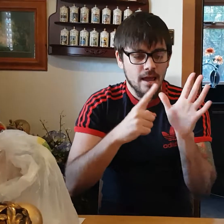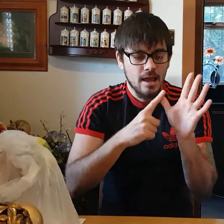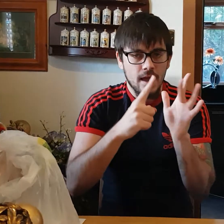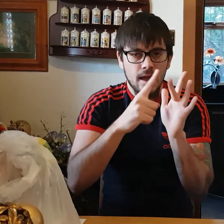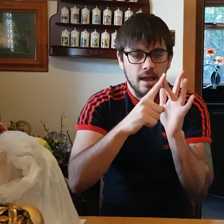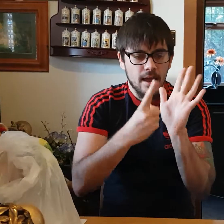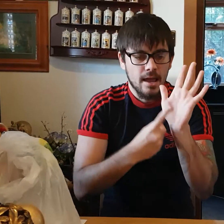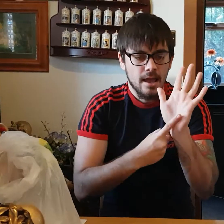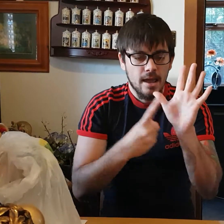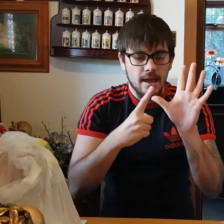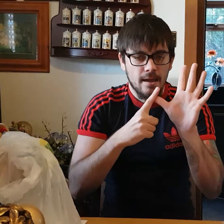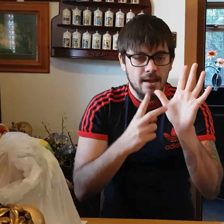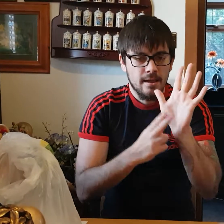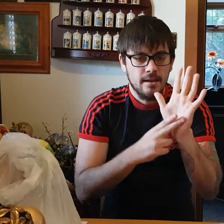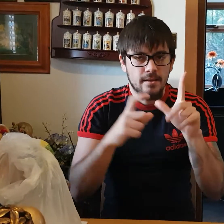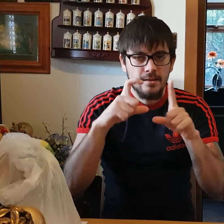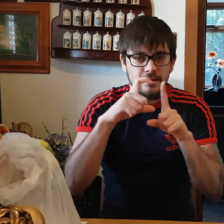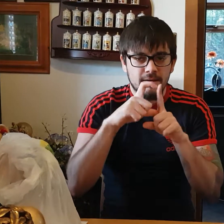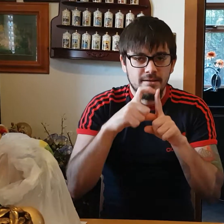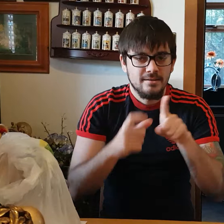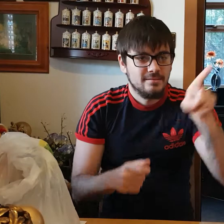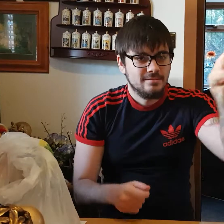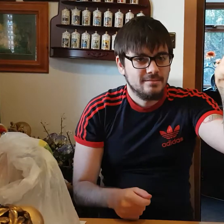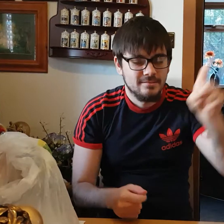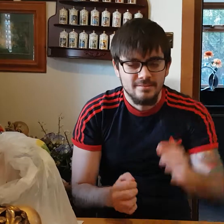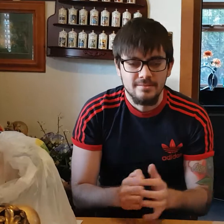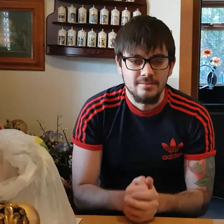So I actually went to Thailand.